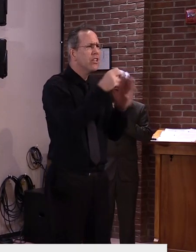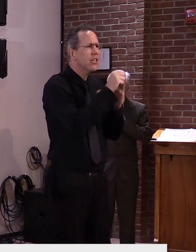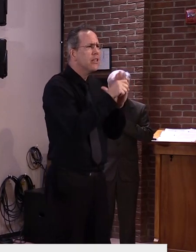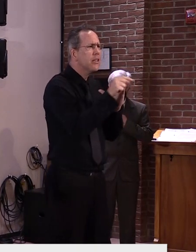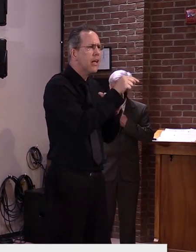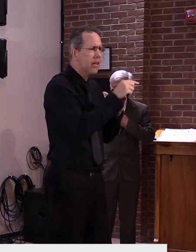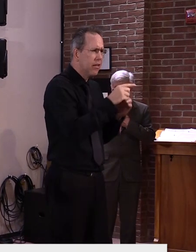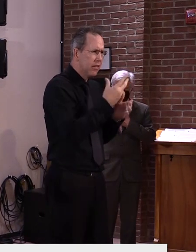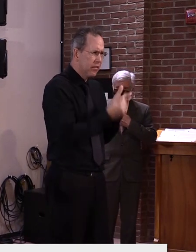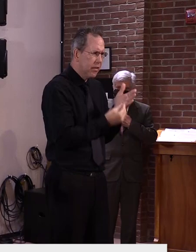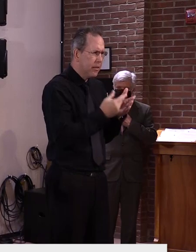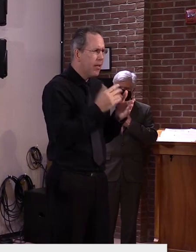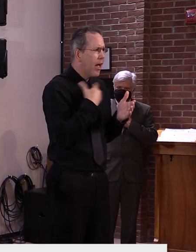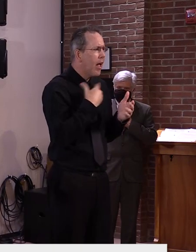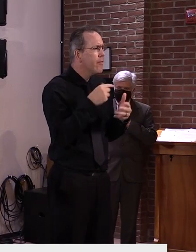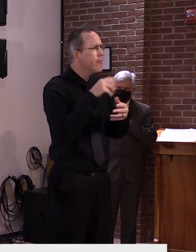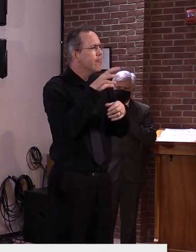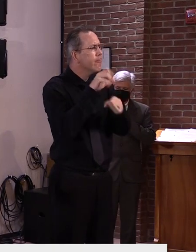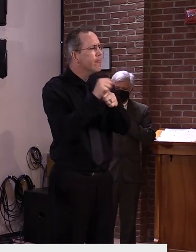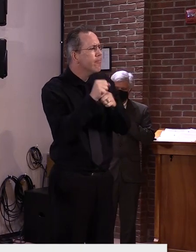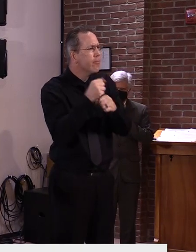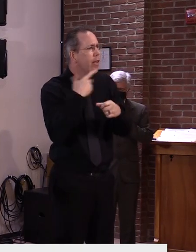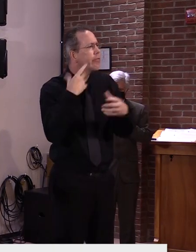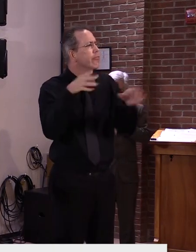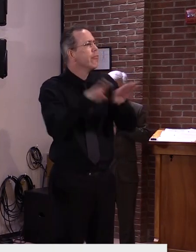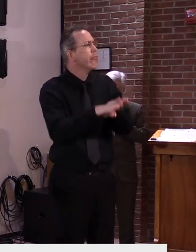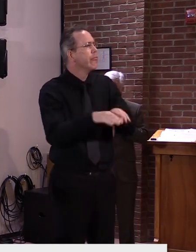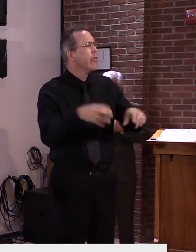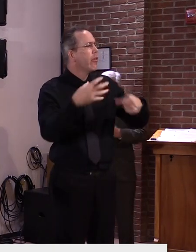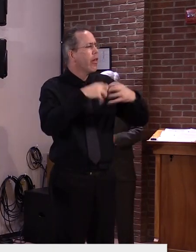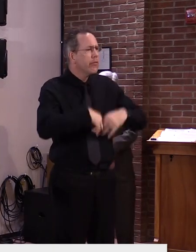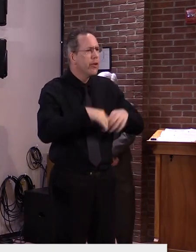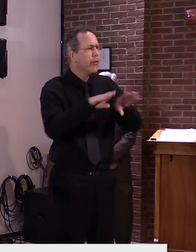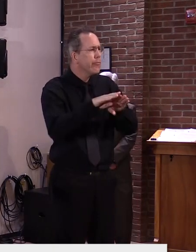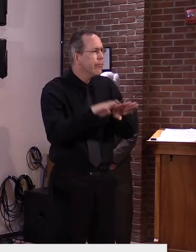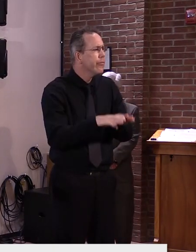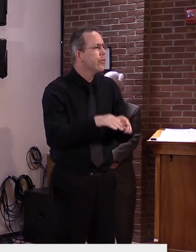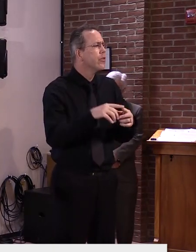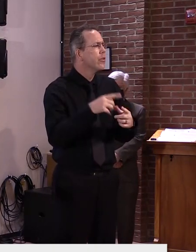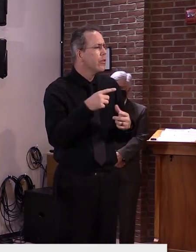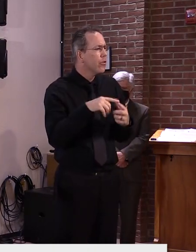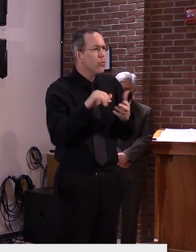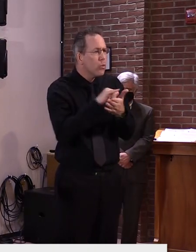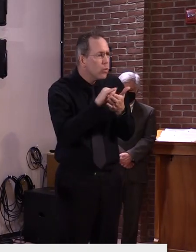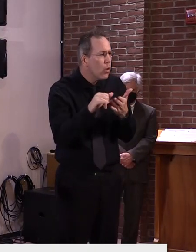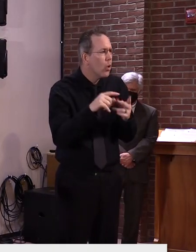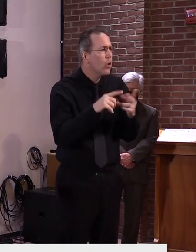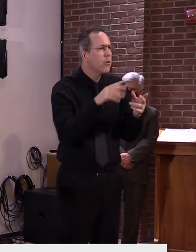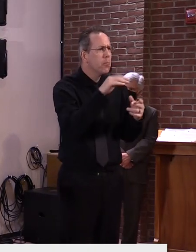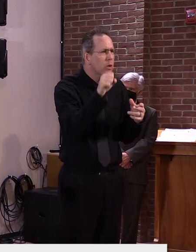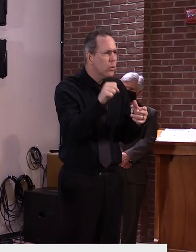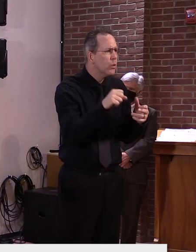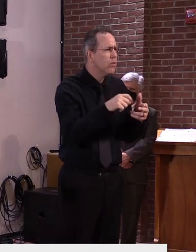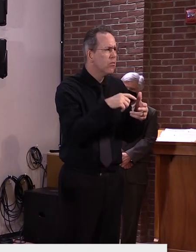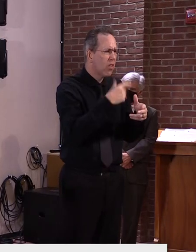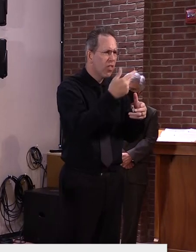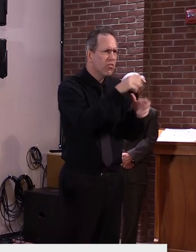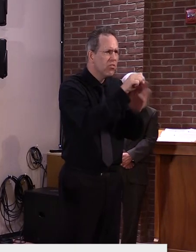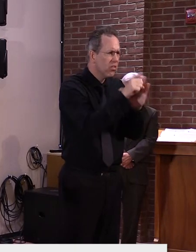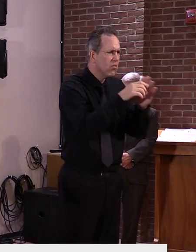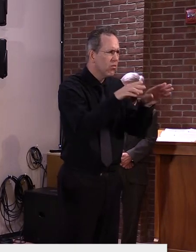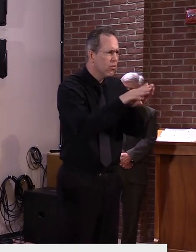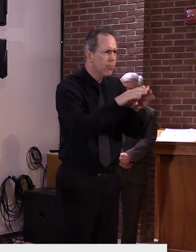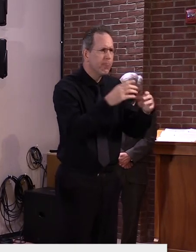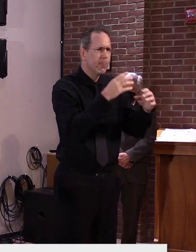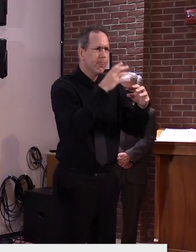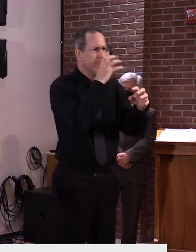had lockdowns, like New Jersey, New York, Massachusetts? And how could we explain that? I'm